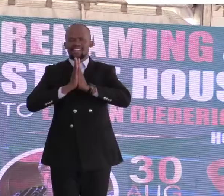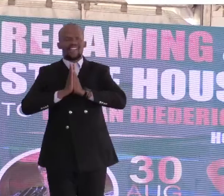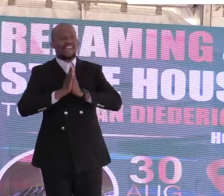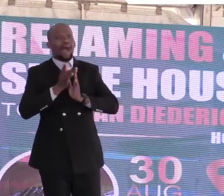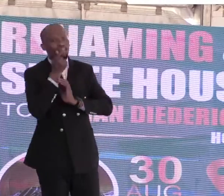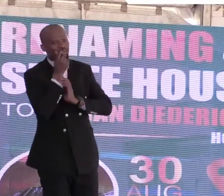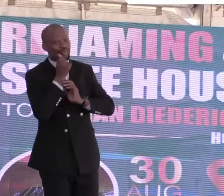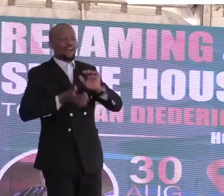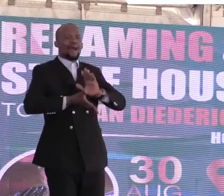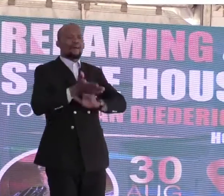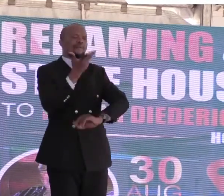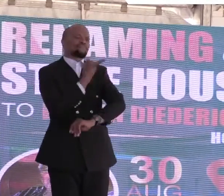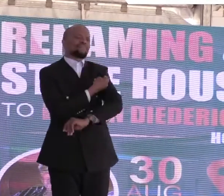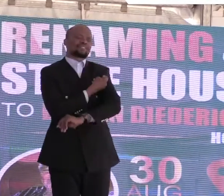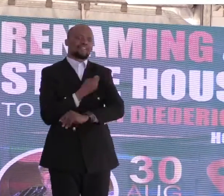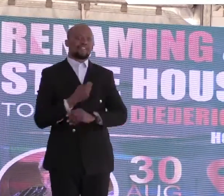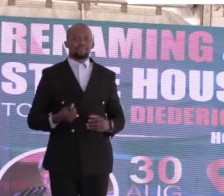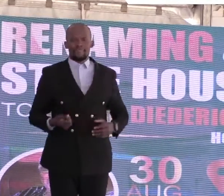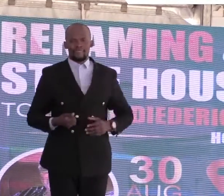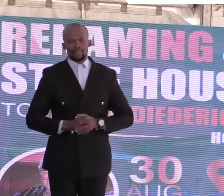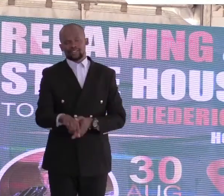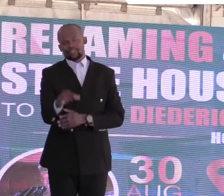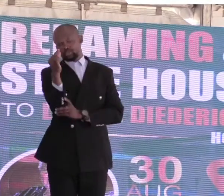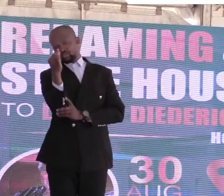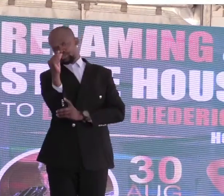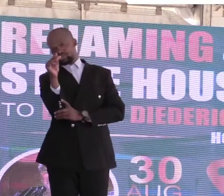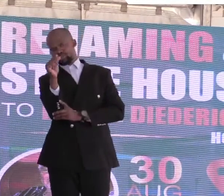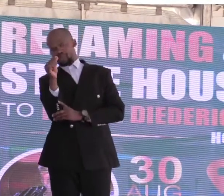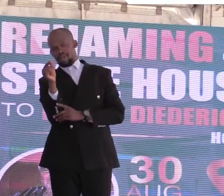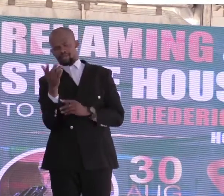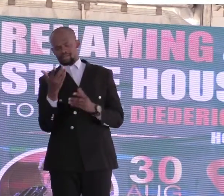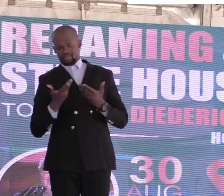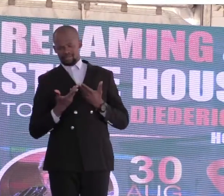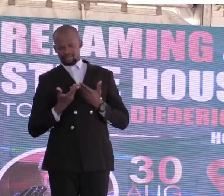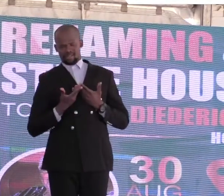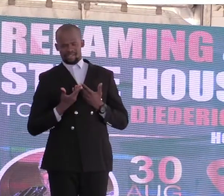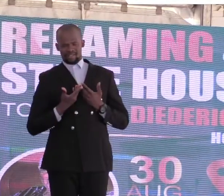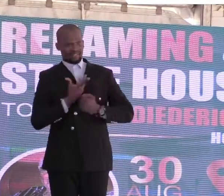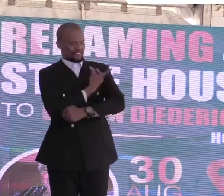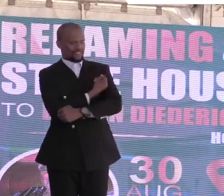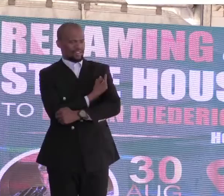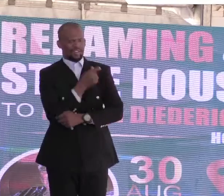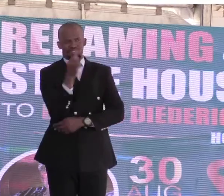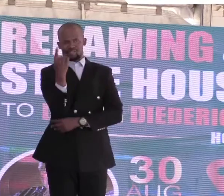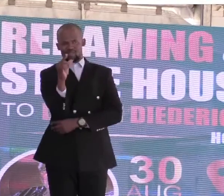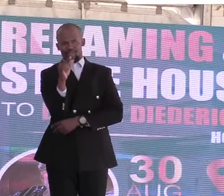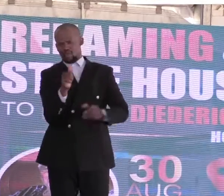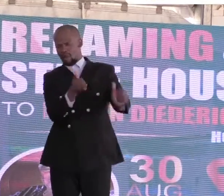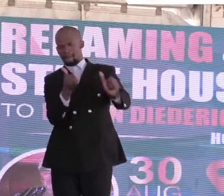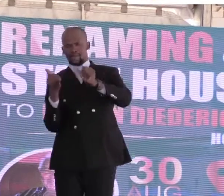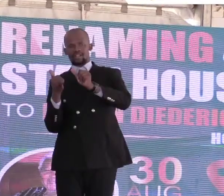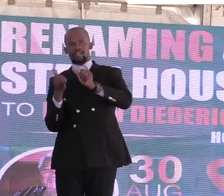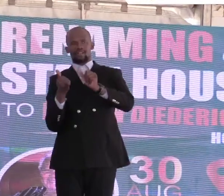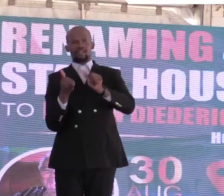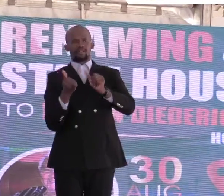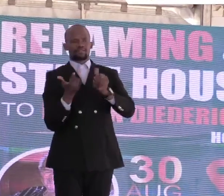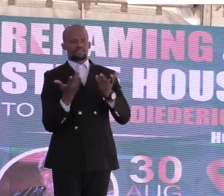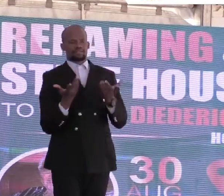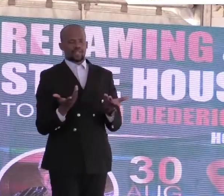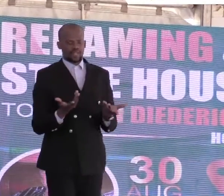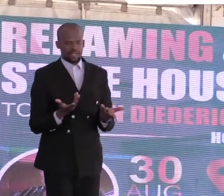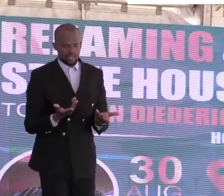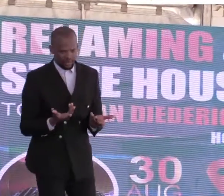there to go and vaccinate. The sooner we all get vaccinated, the sooner we will go back to our